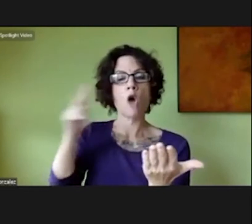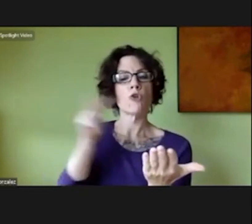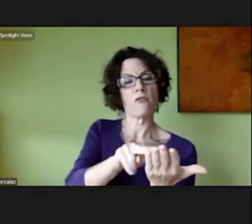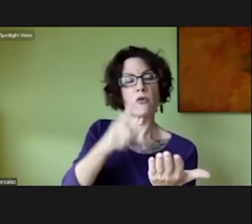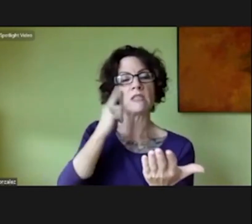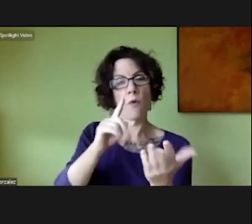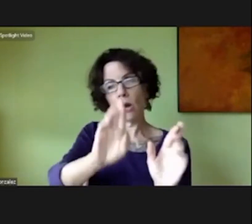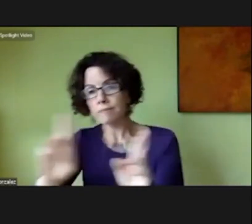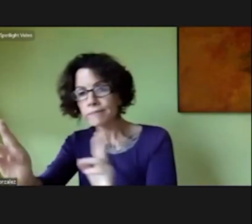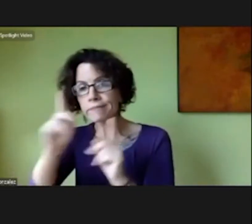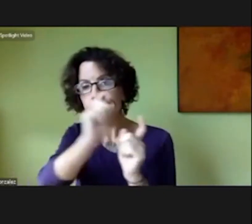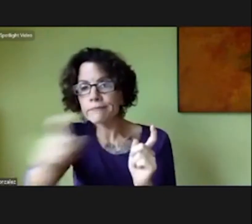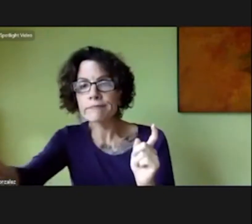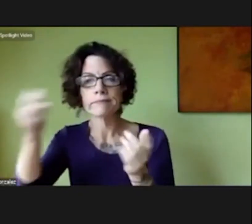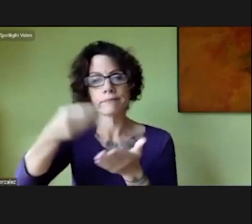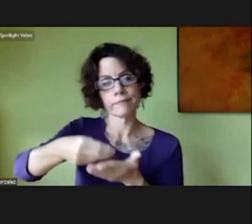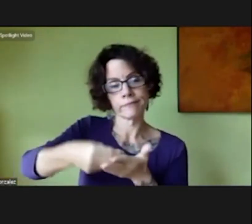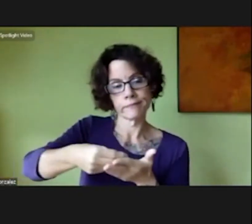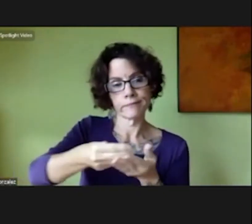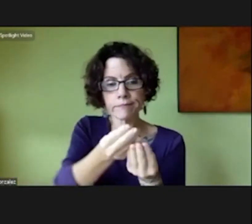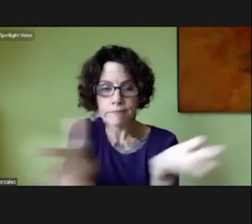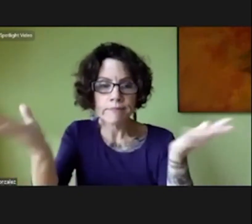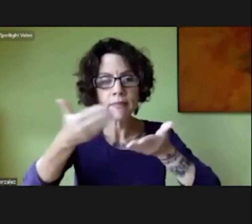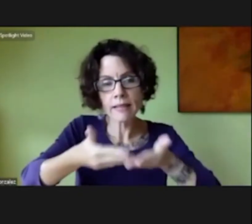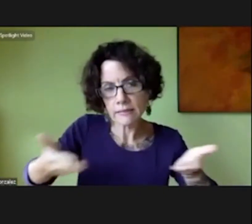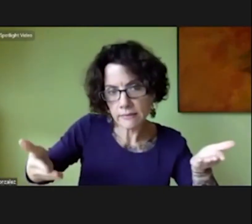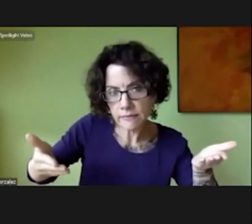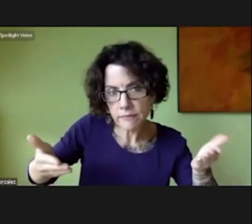will becomes public information.